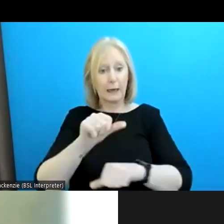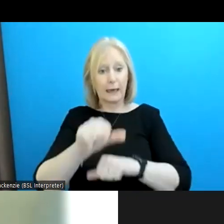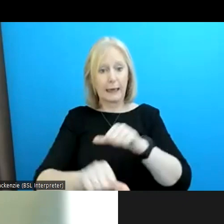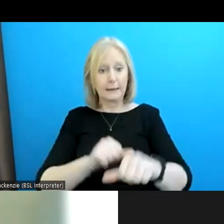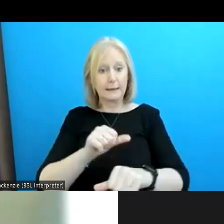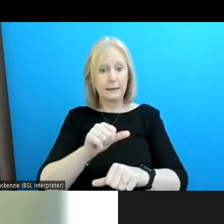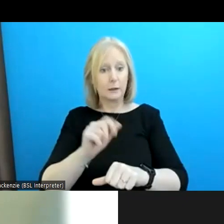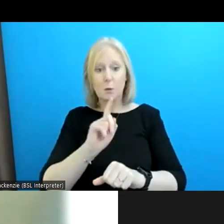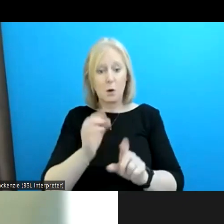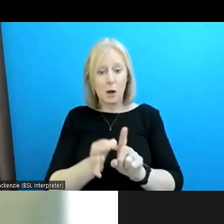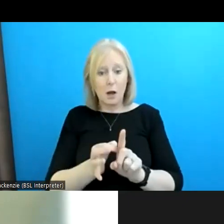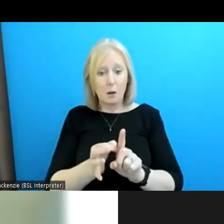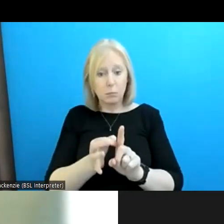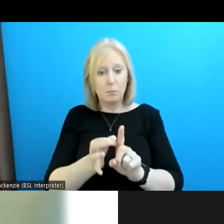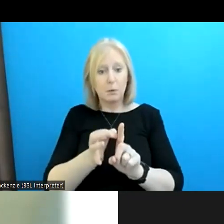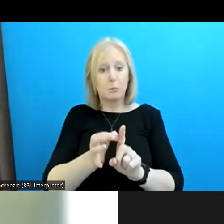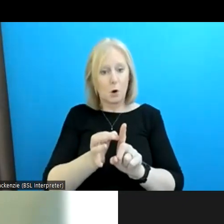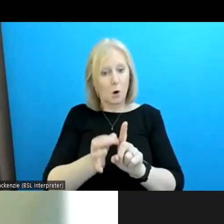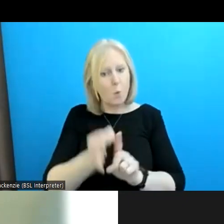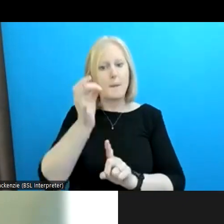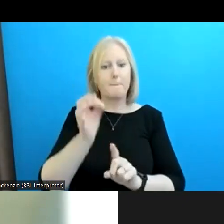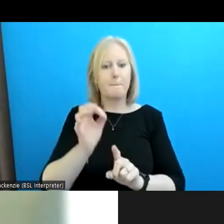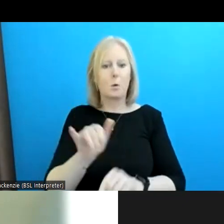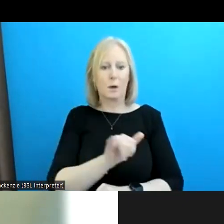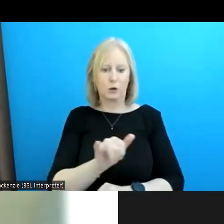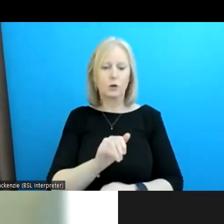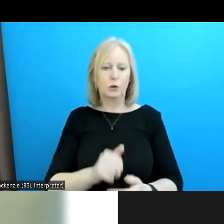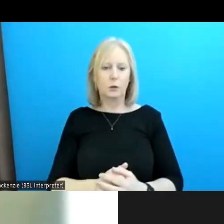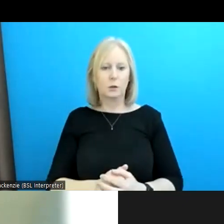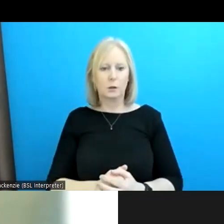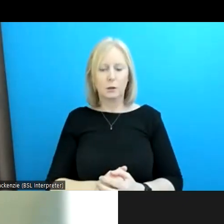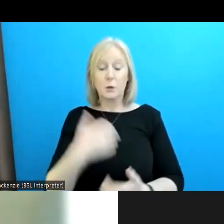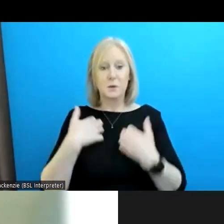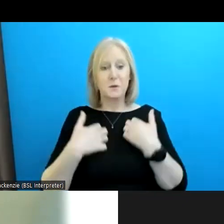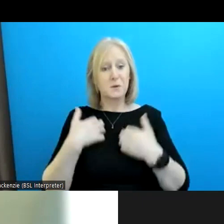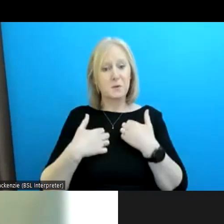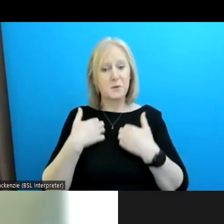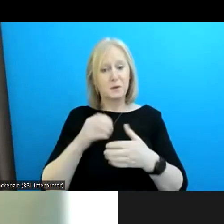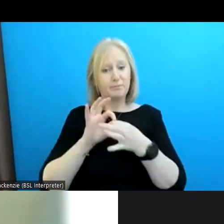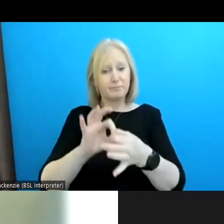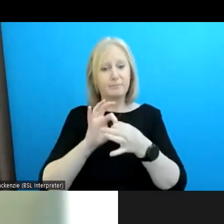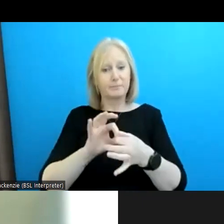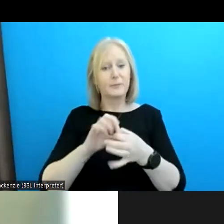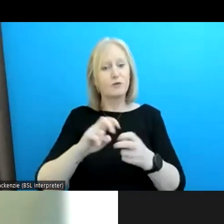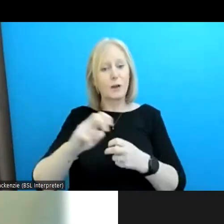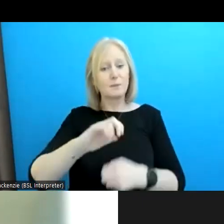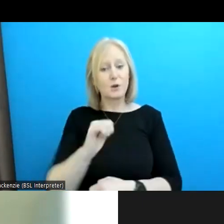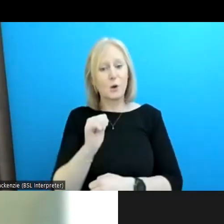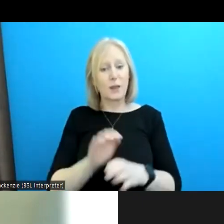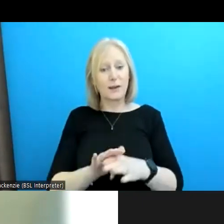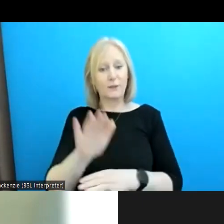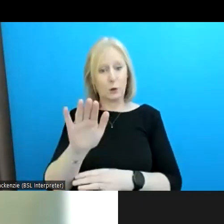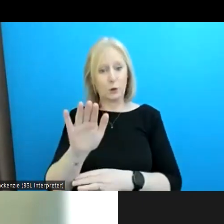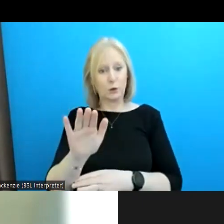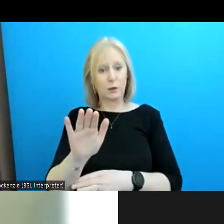be. We are really looking forward to continue to work with Transport Scotland in the future. I know that the information that we received